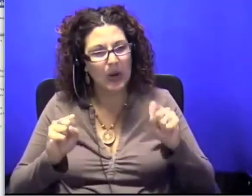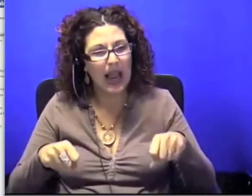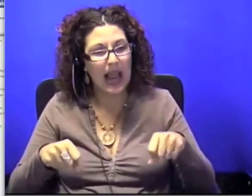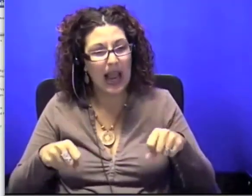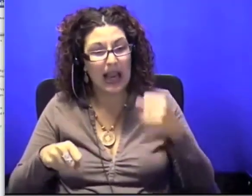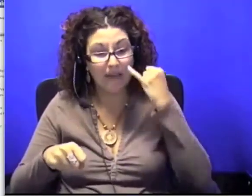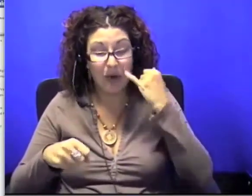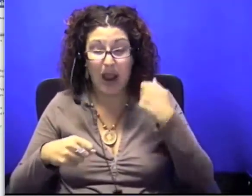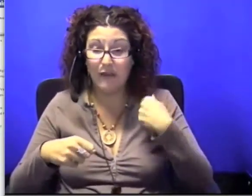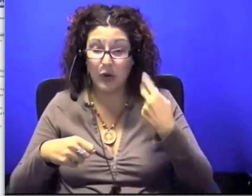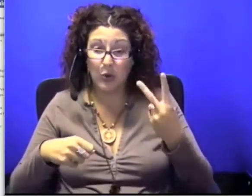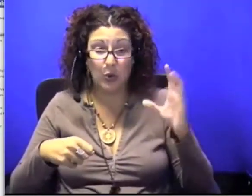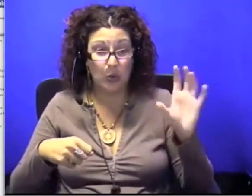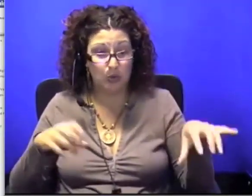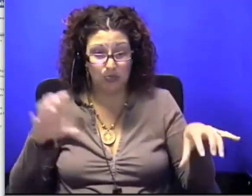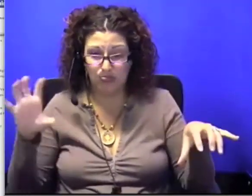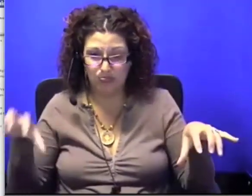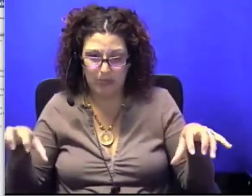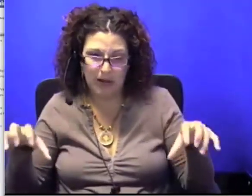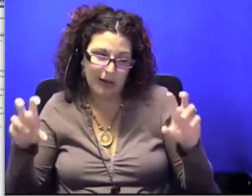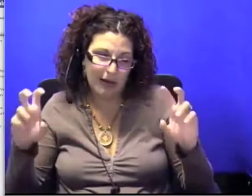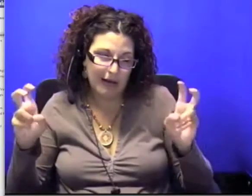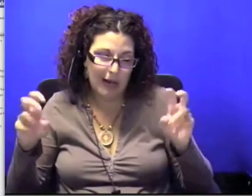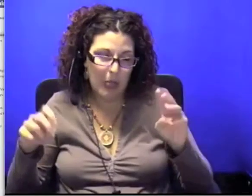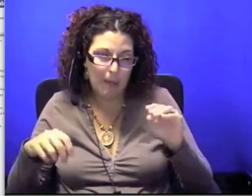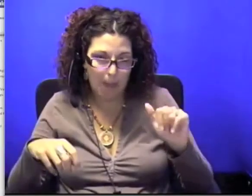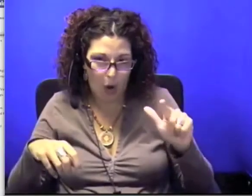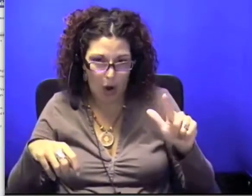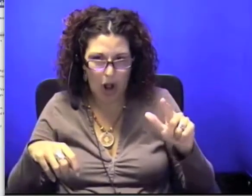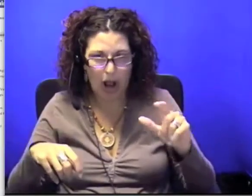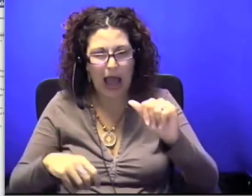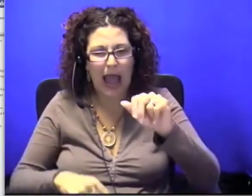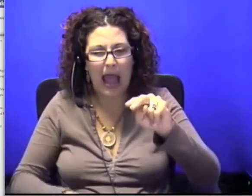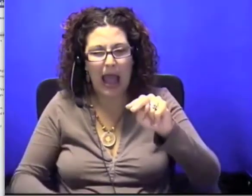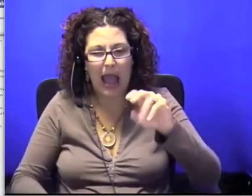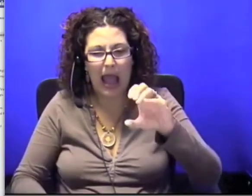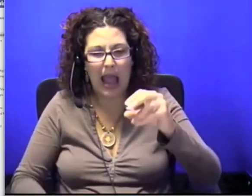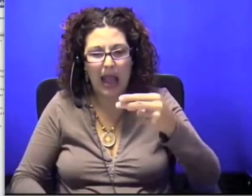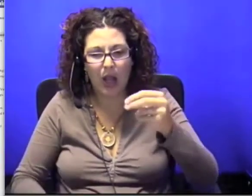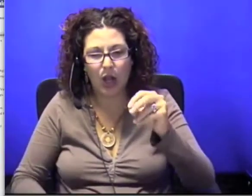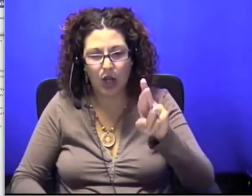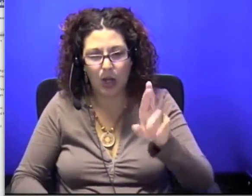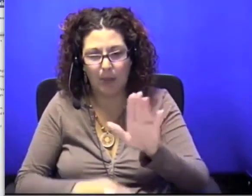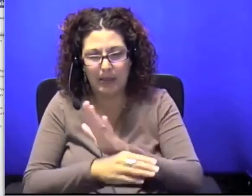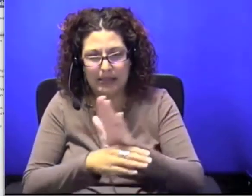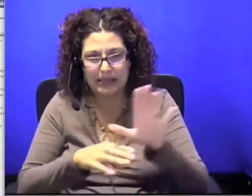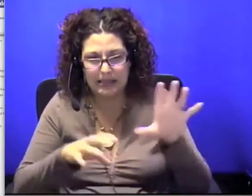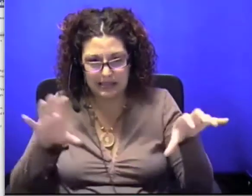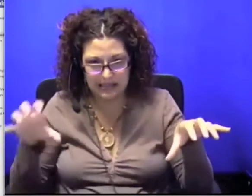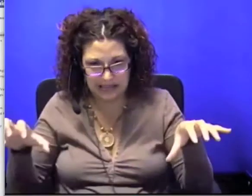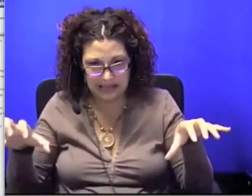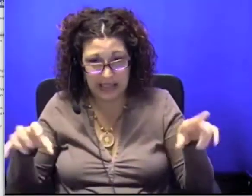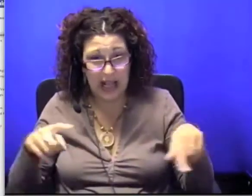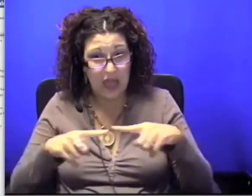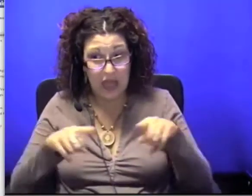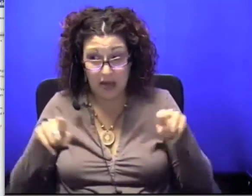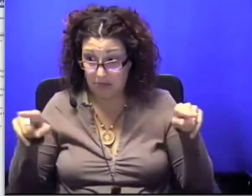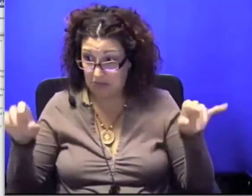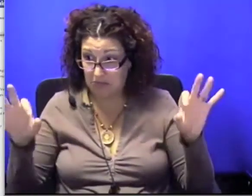little boutique shops on the inside of that mall, if you will, riskier types of business models that we won't lose